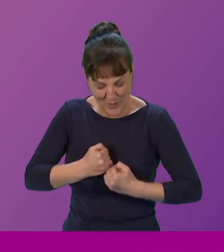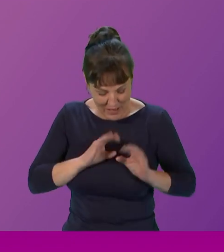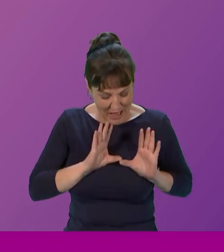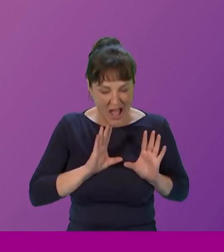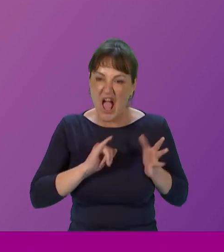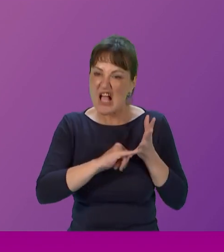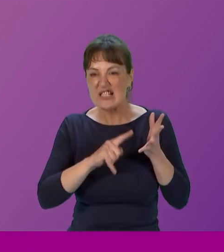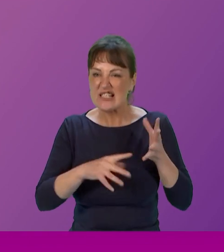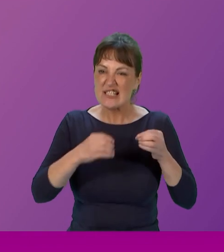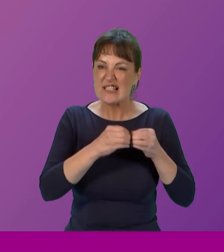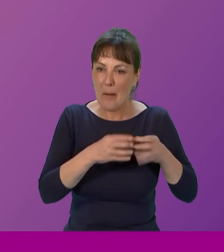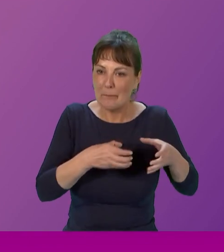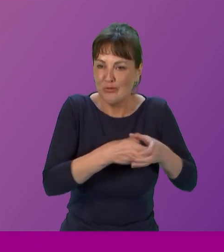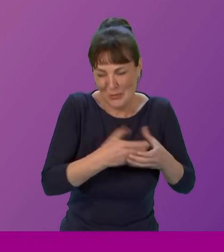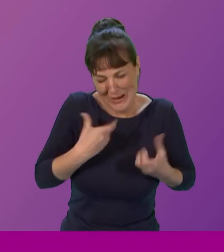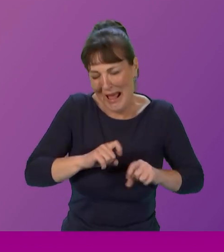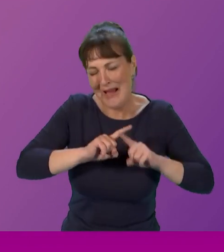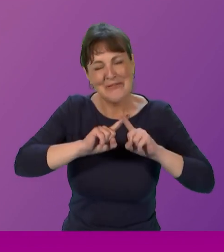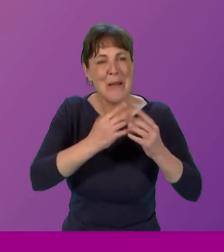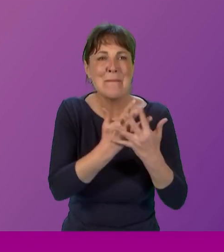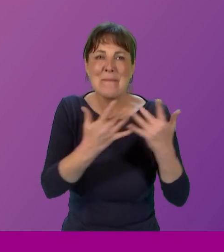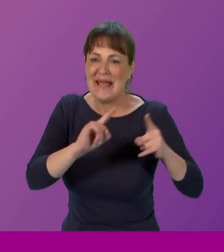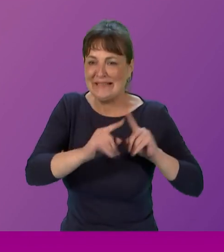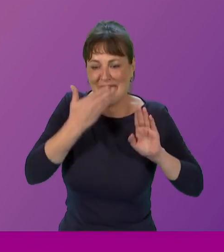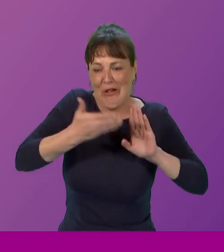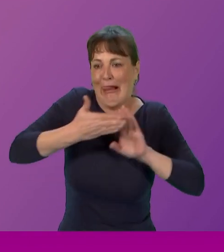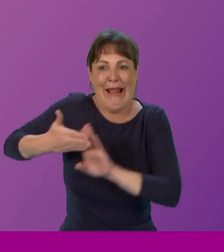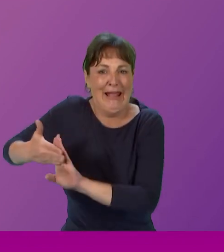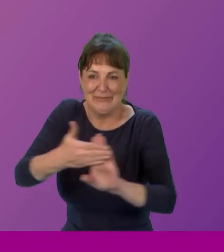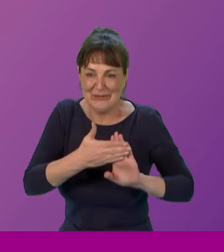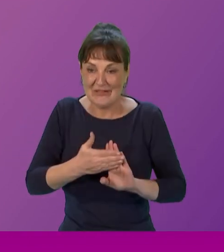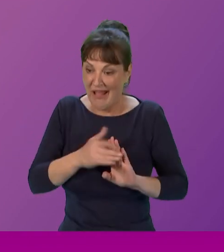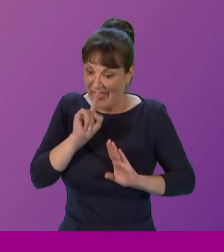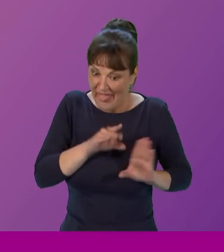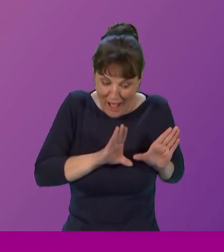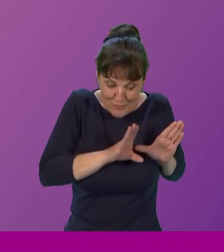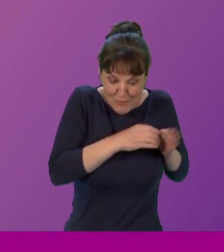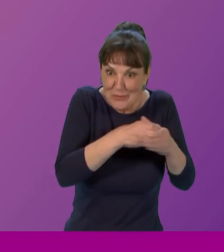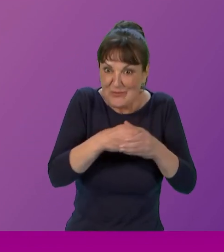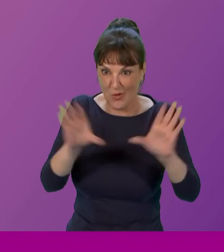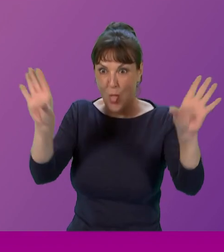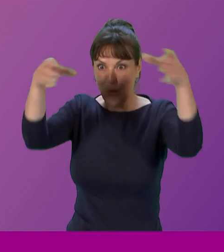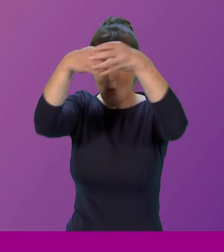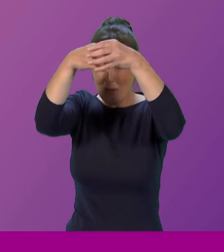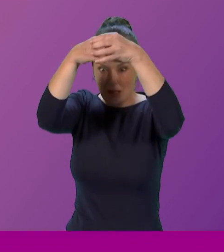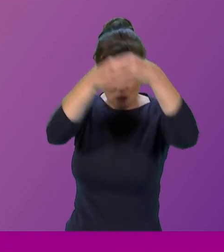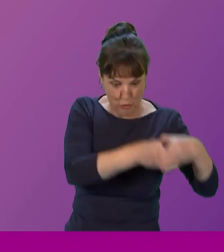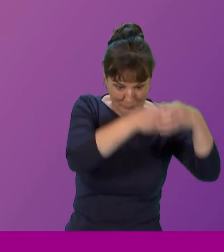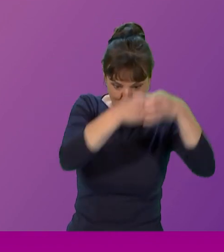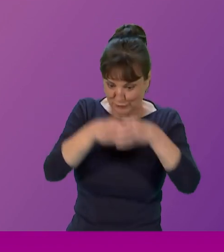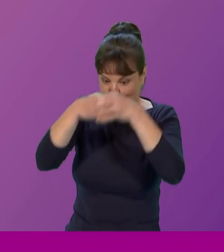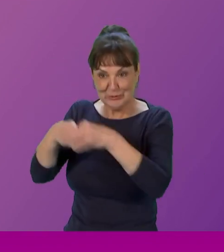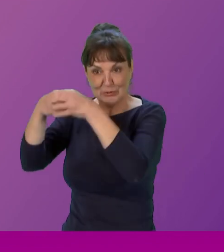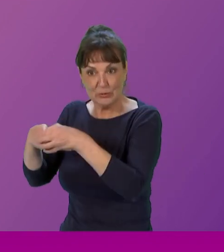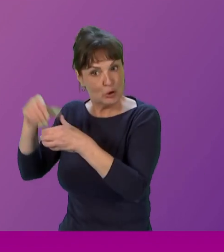many, many little groups that we all belong to. And all of those, uh, should be treated with equal value. Um, and